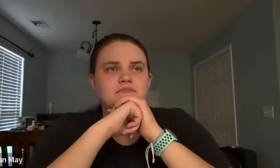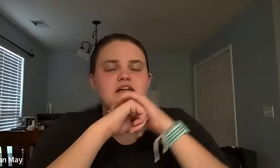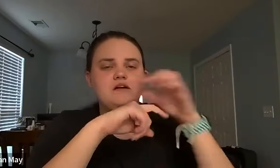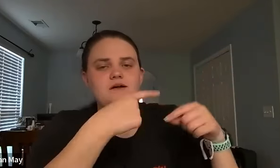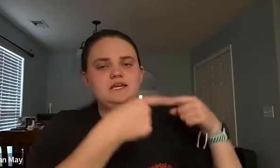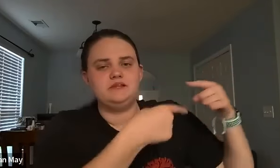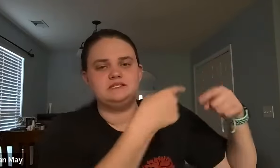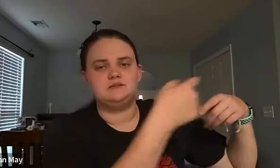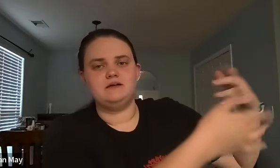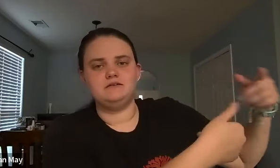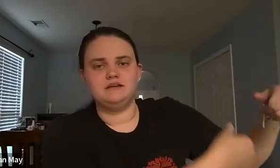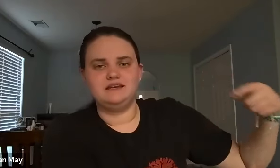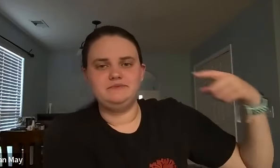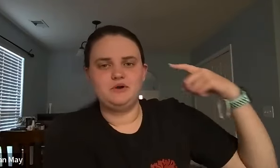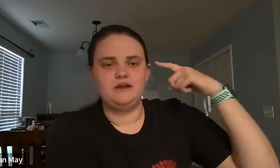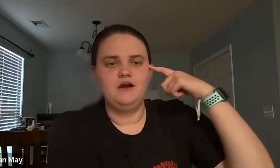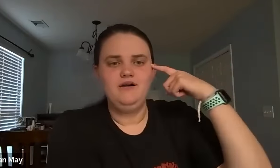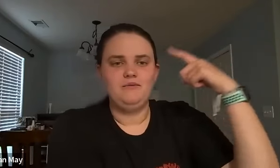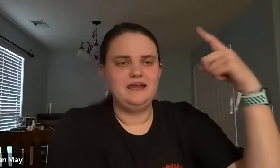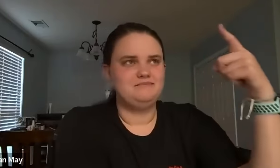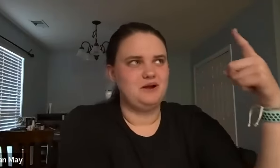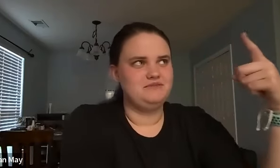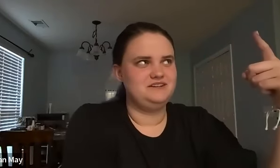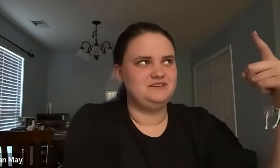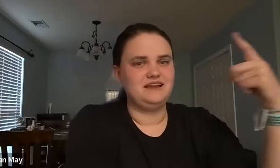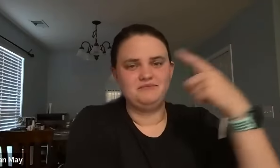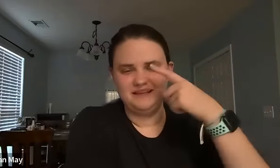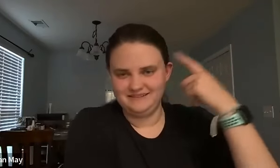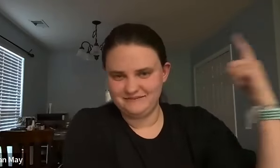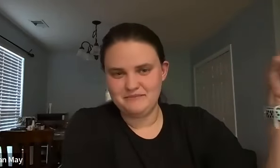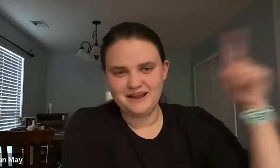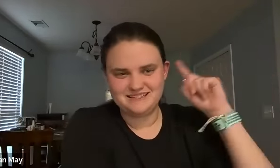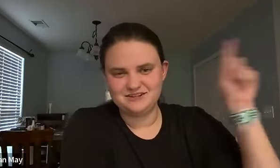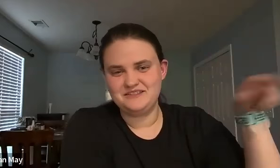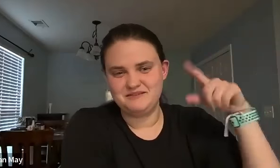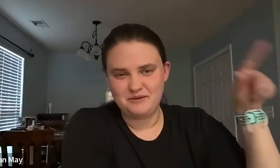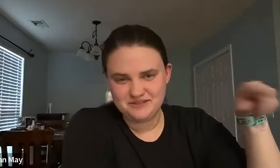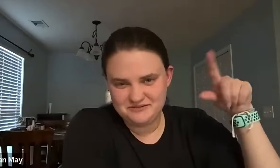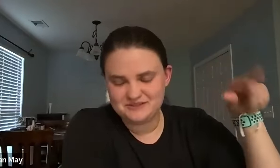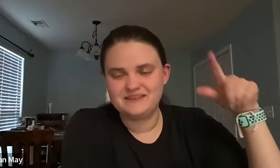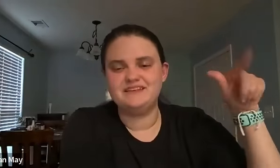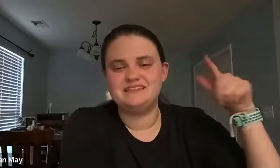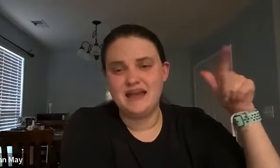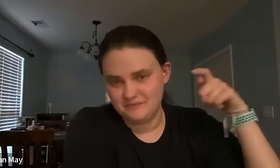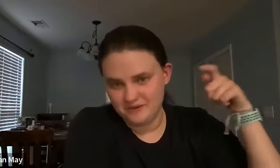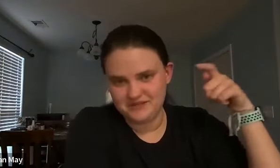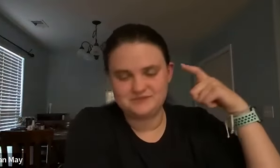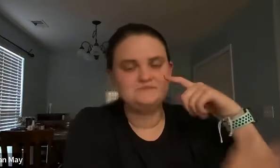I love how I keep like spiraling. I keep going, oh wait, barbecue. Like I'm like, my mind's starting to think of barbecue foods, like things I have at barbecues.